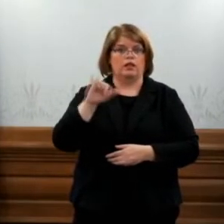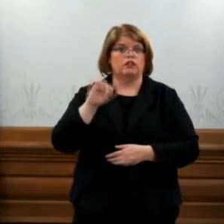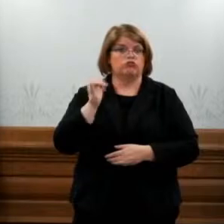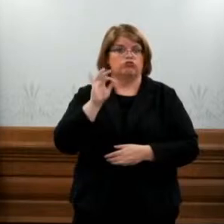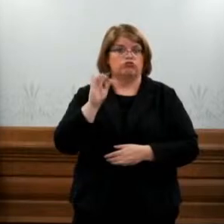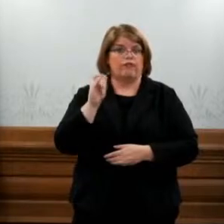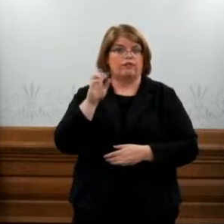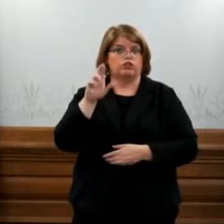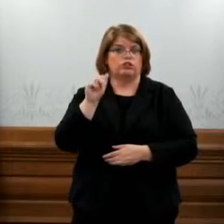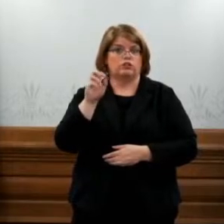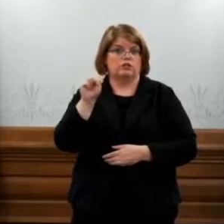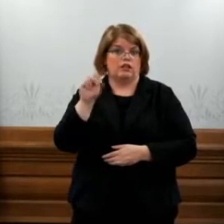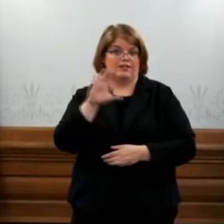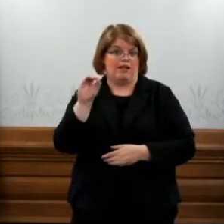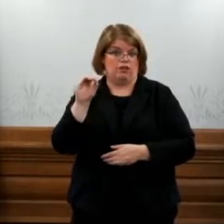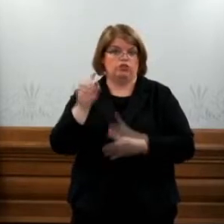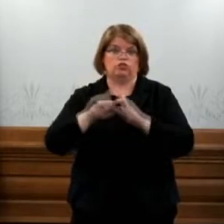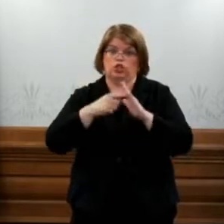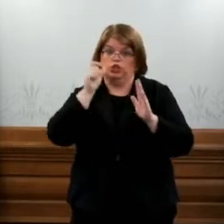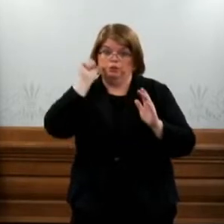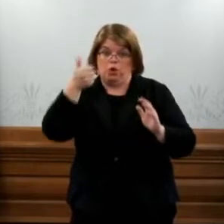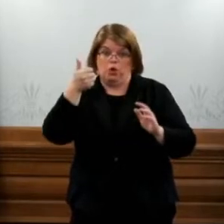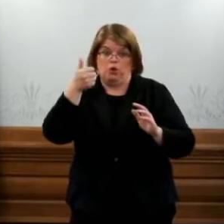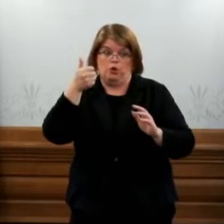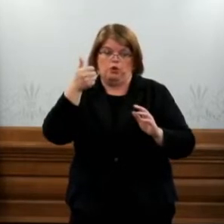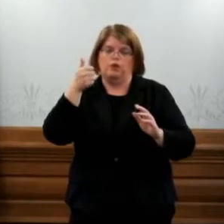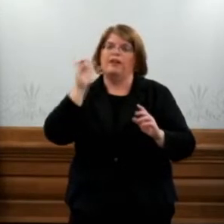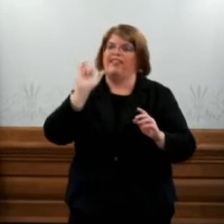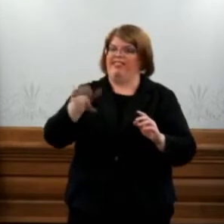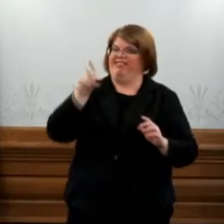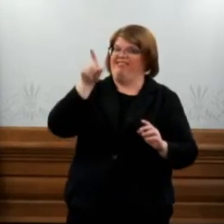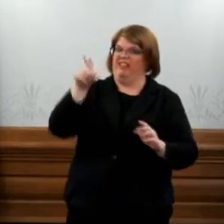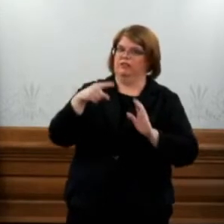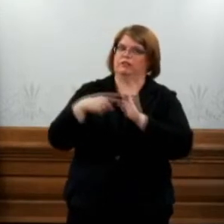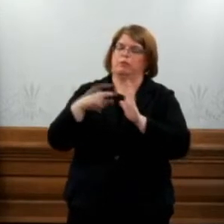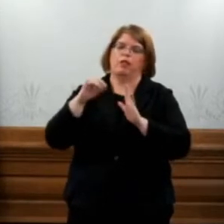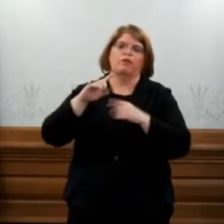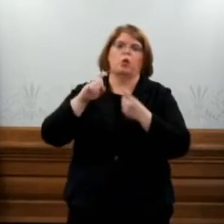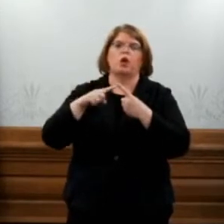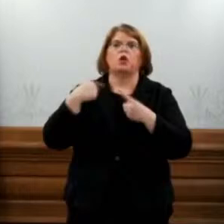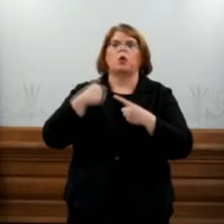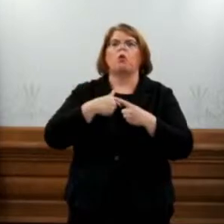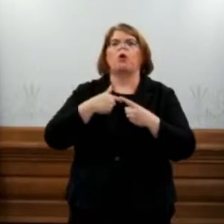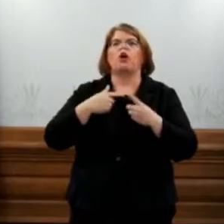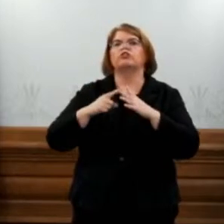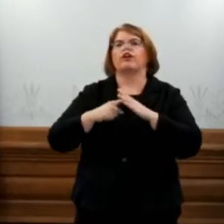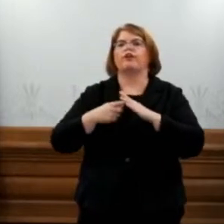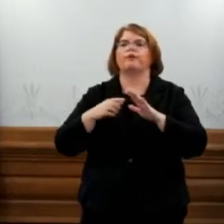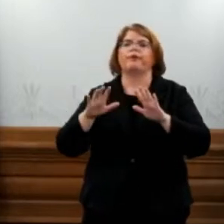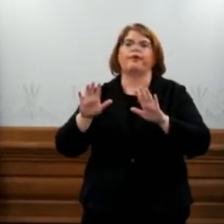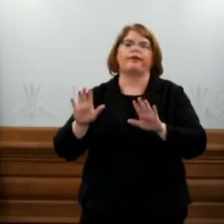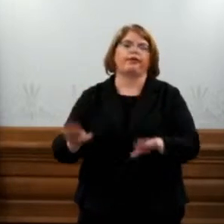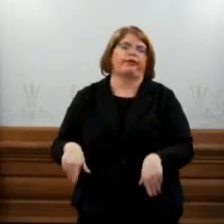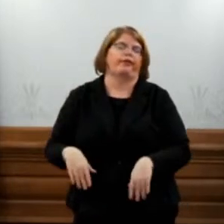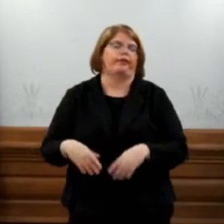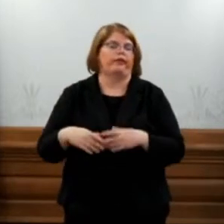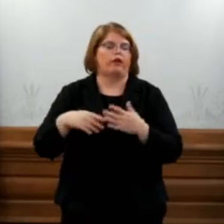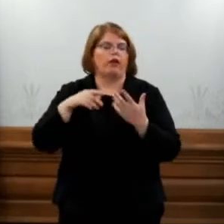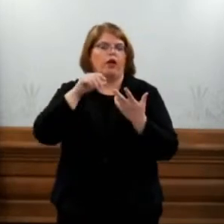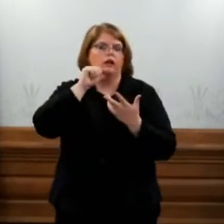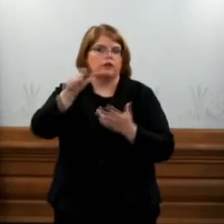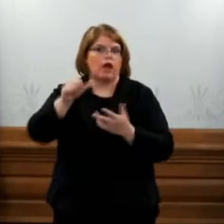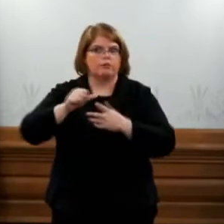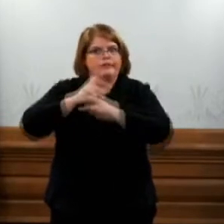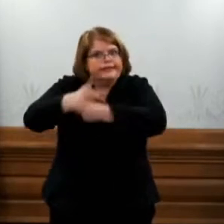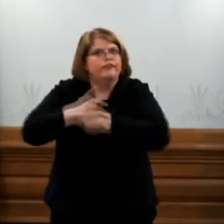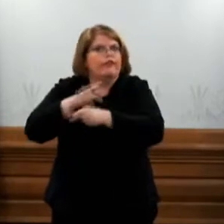tomorrow. It's an example of where we're letting our guard down, quite honestly. I talked earlier about these